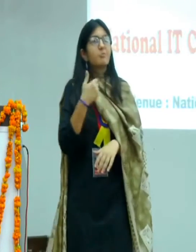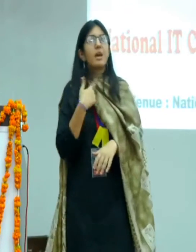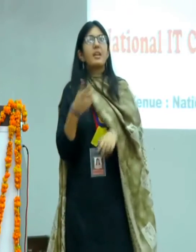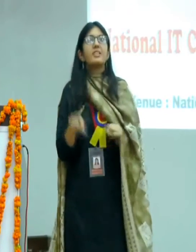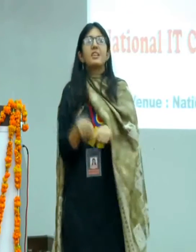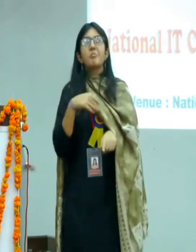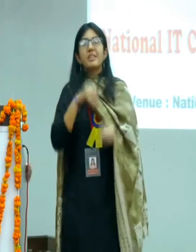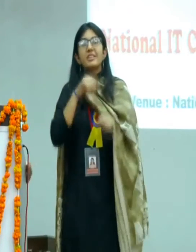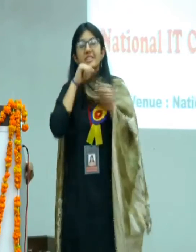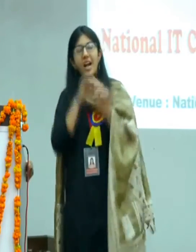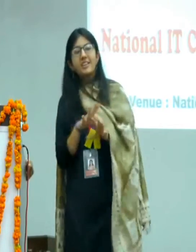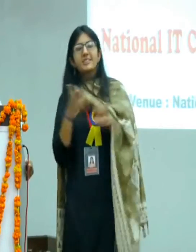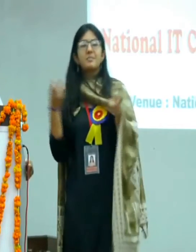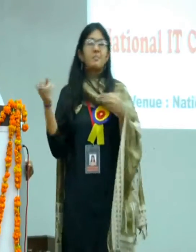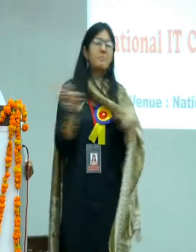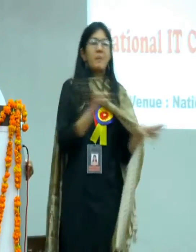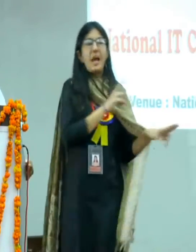become a bit younger.